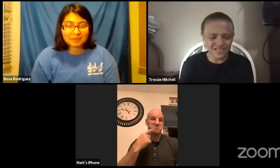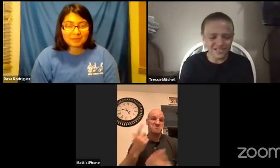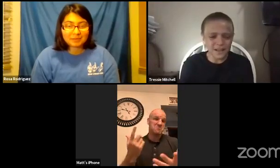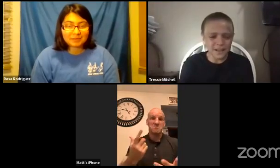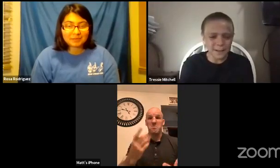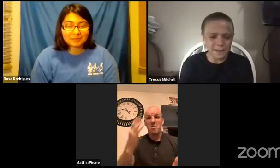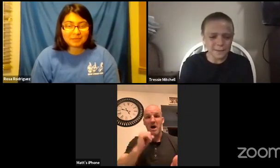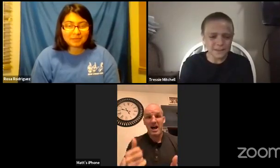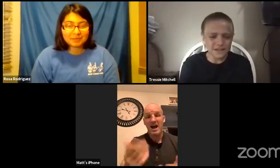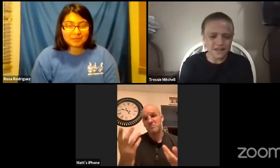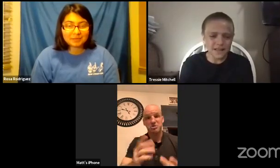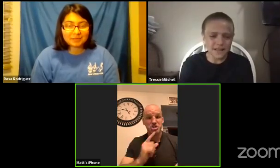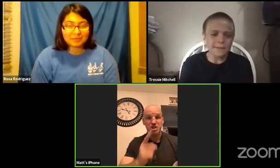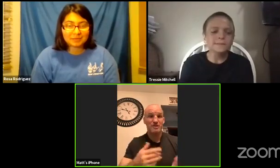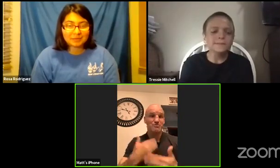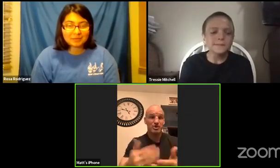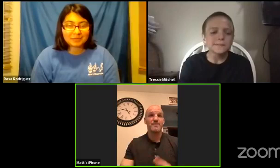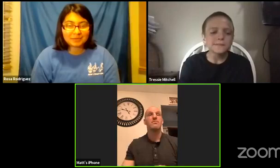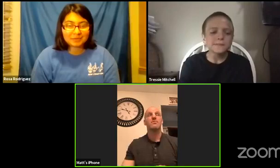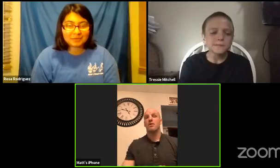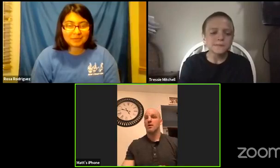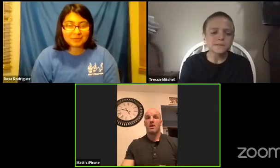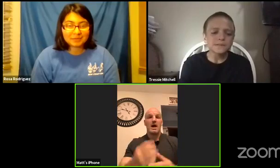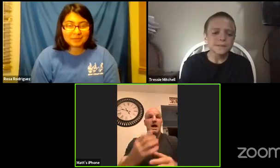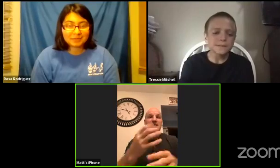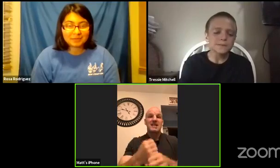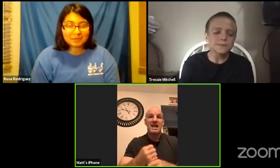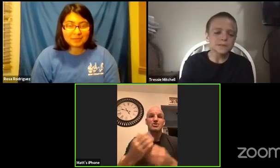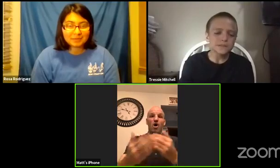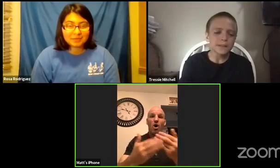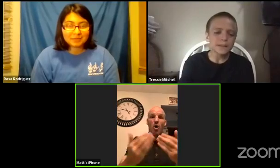of things, but a movie project, why not?